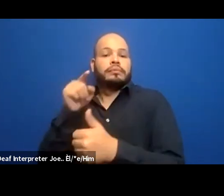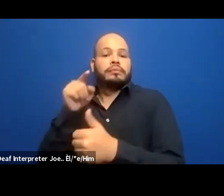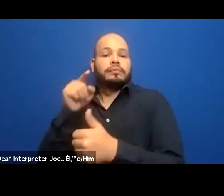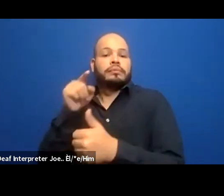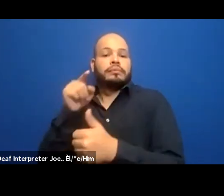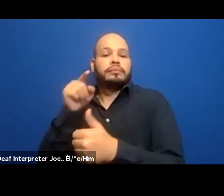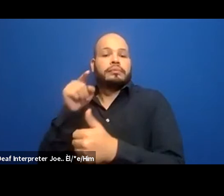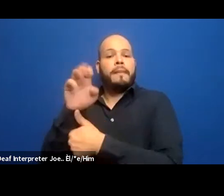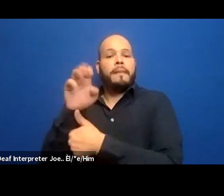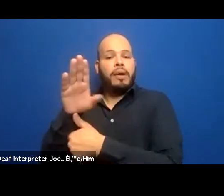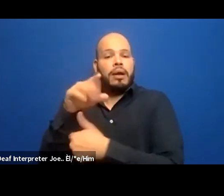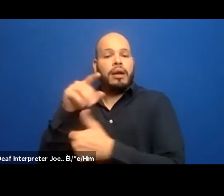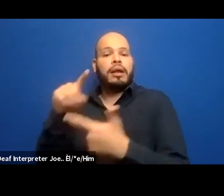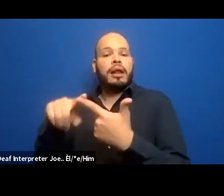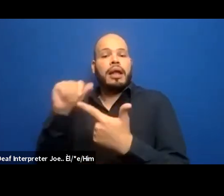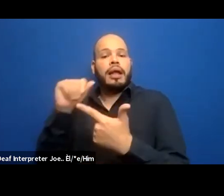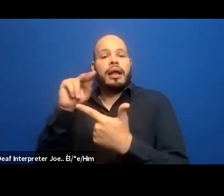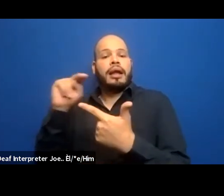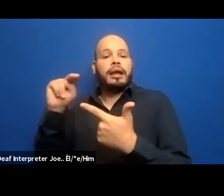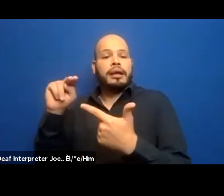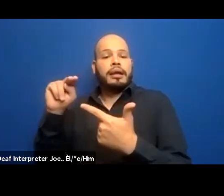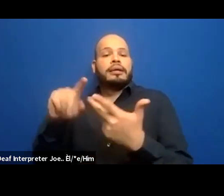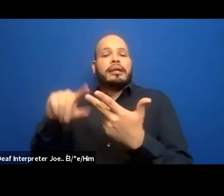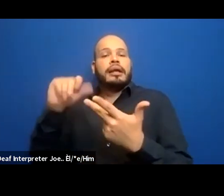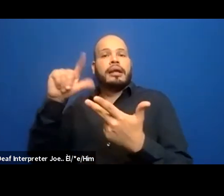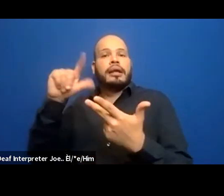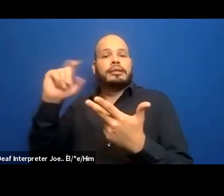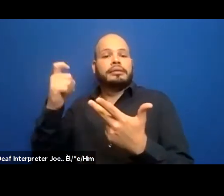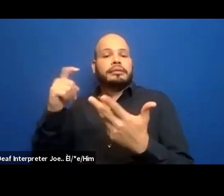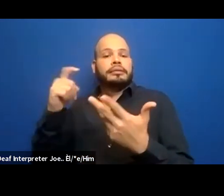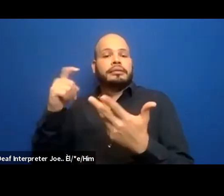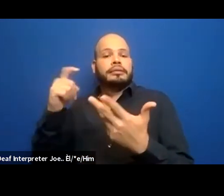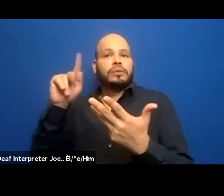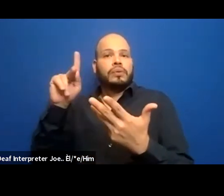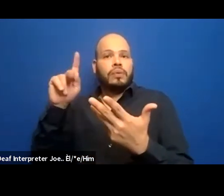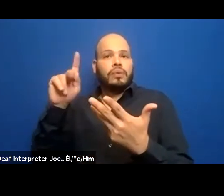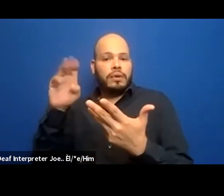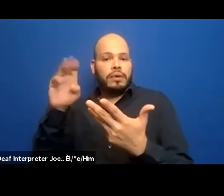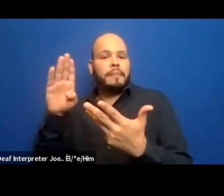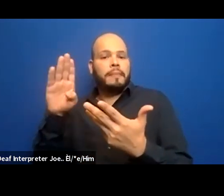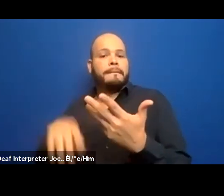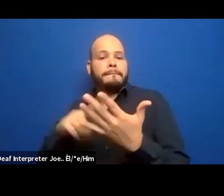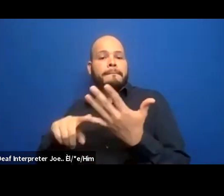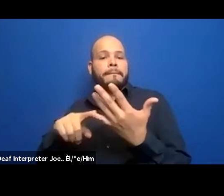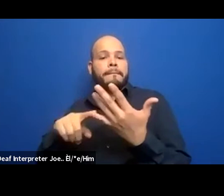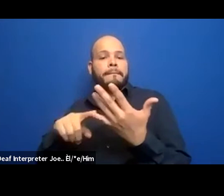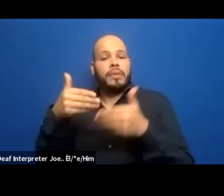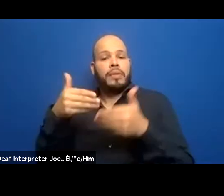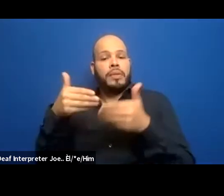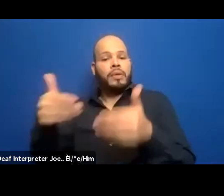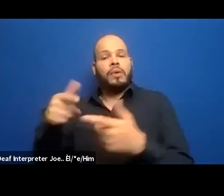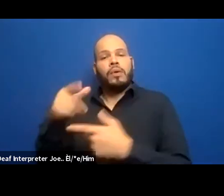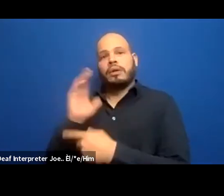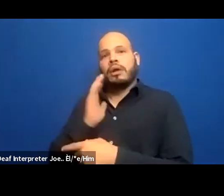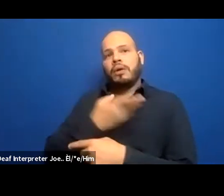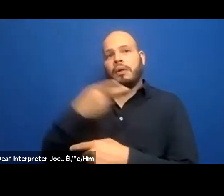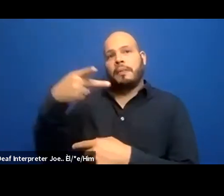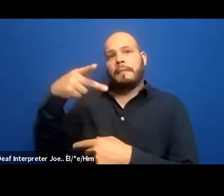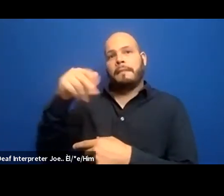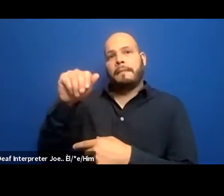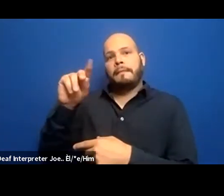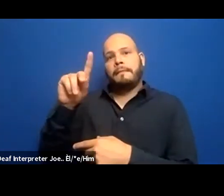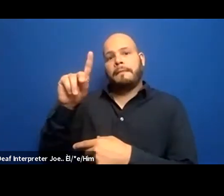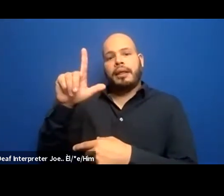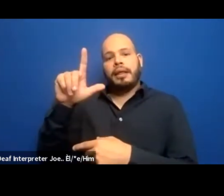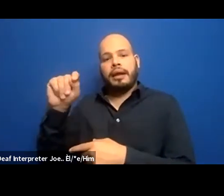Padlet. If you are hearing things that you wanna capture and you wanna make sure that you are having a place to go back to, I'm gonna put that link in